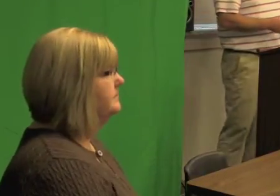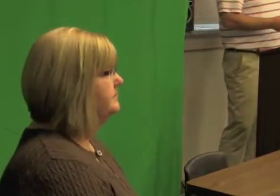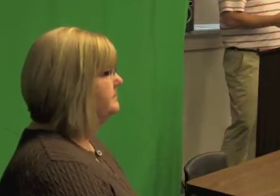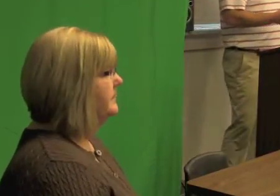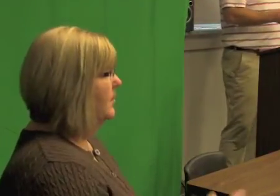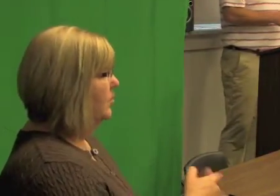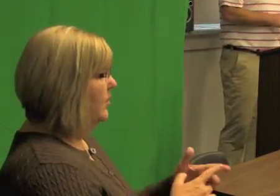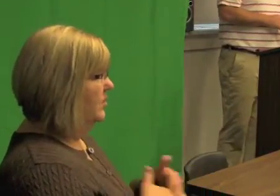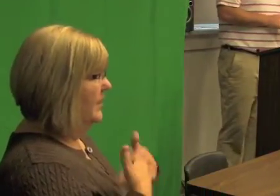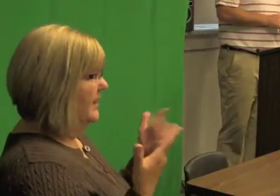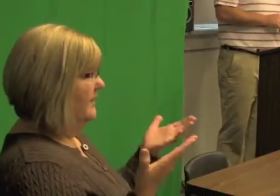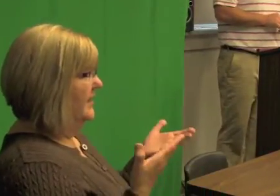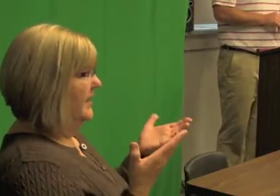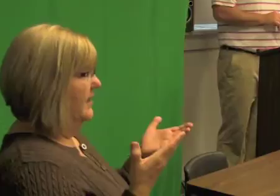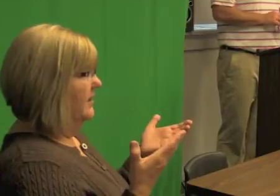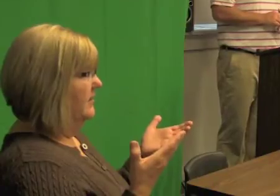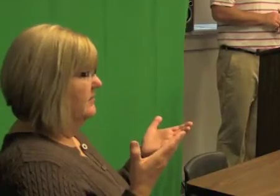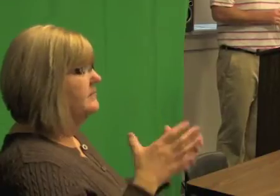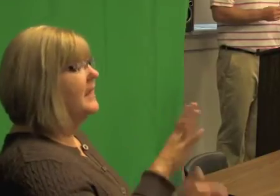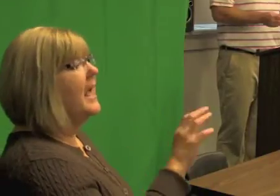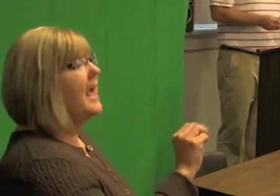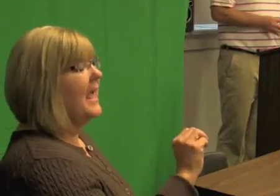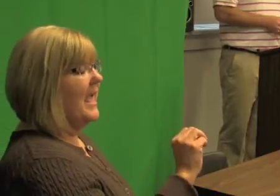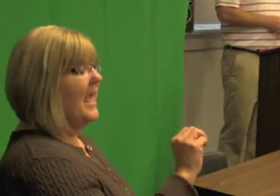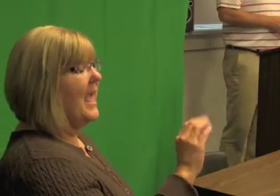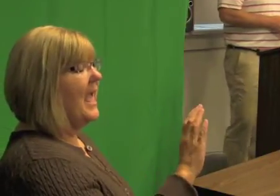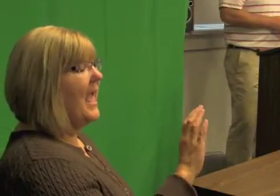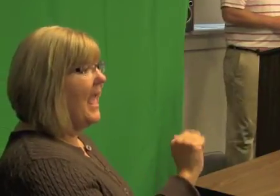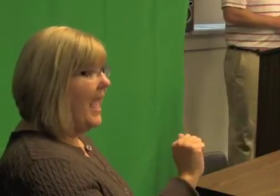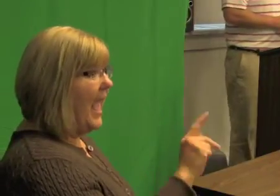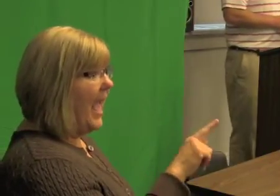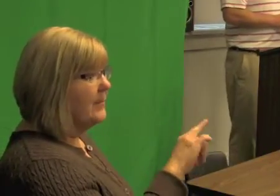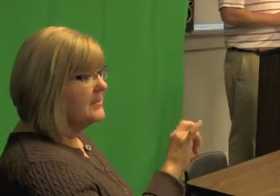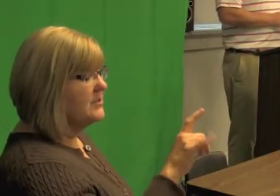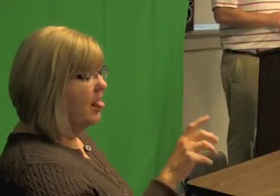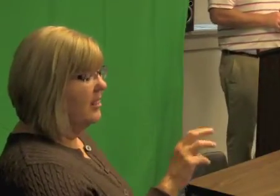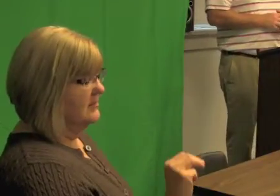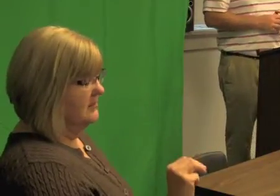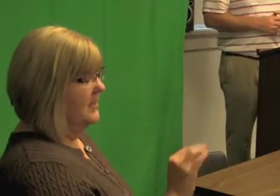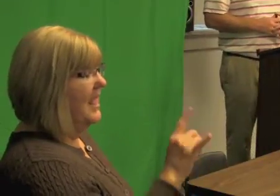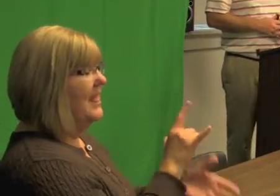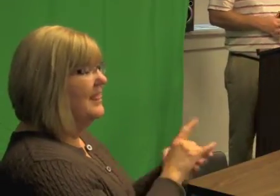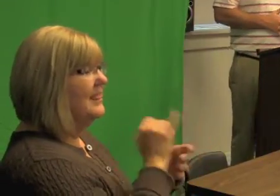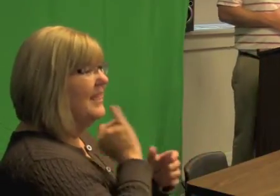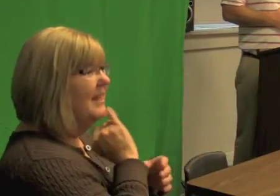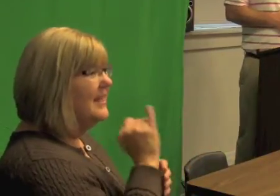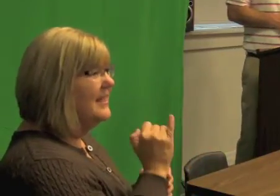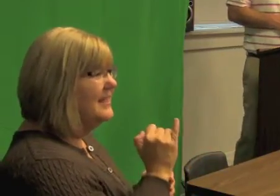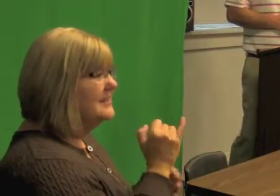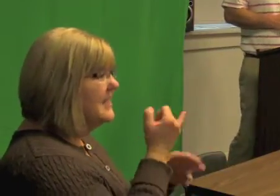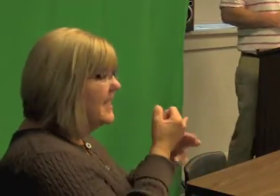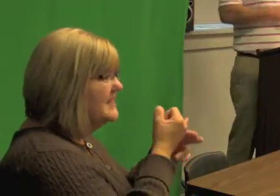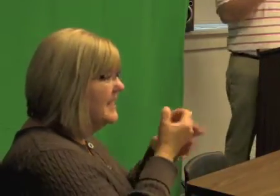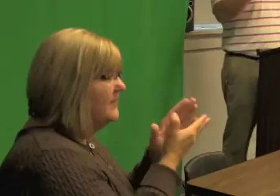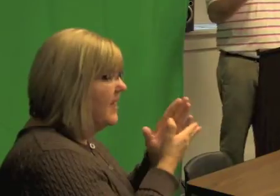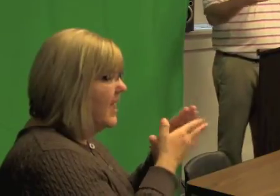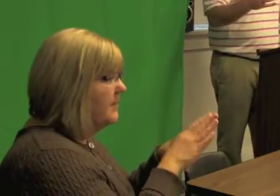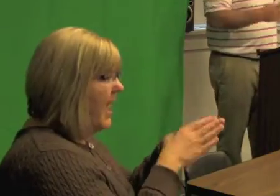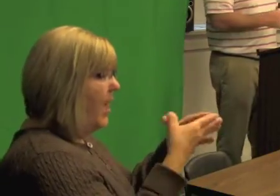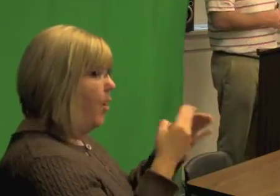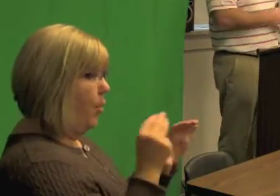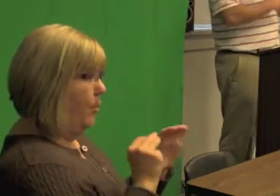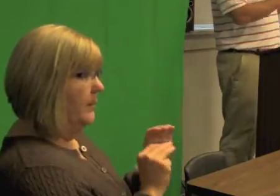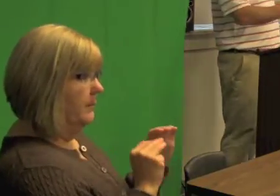What do we live in here? Capitalism. Capitalism, okay? Capitalism is identified by open